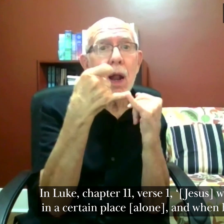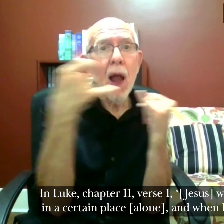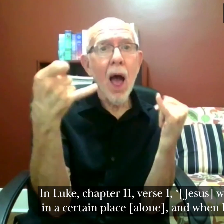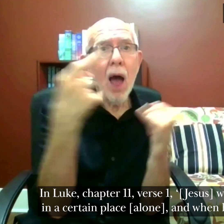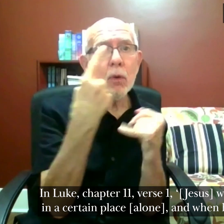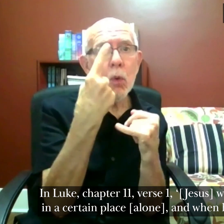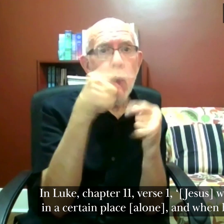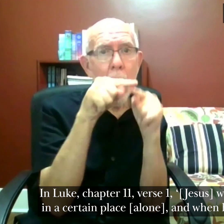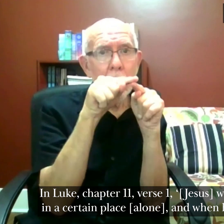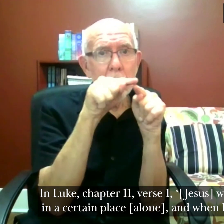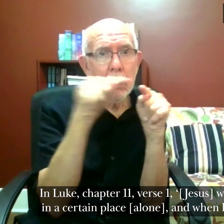he ceased,